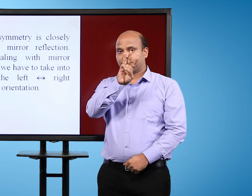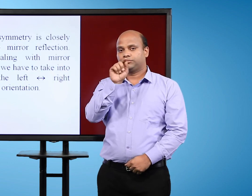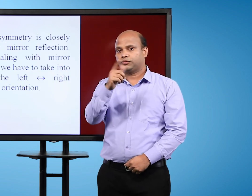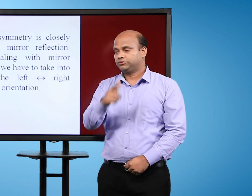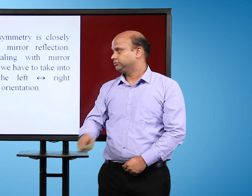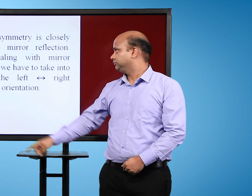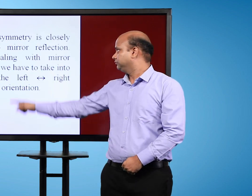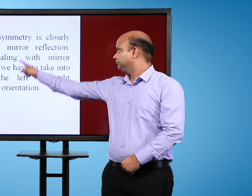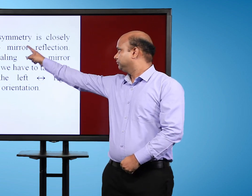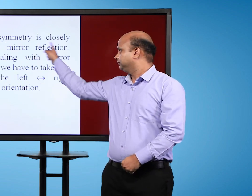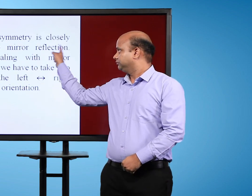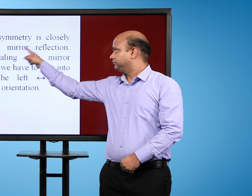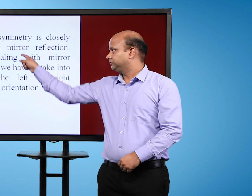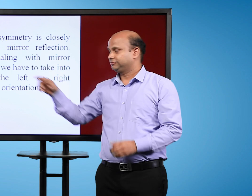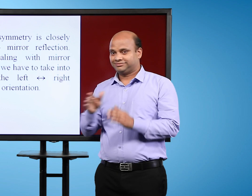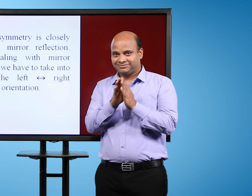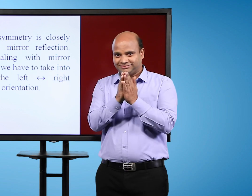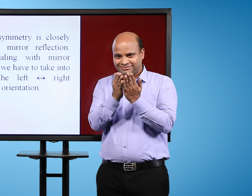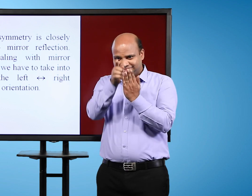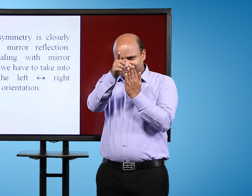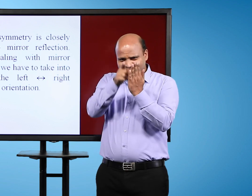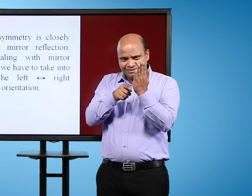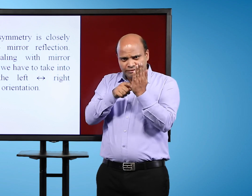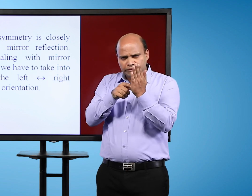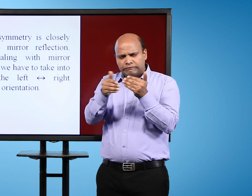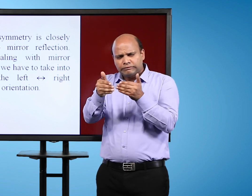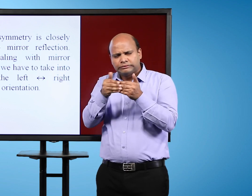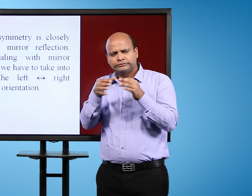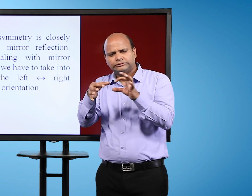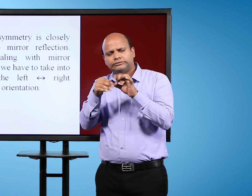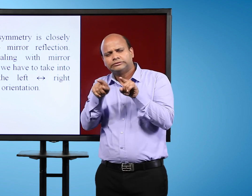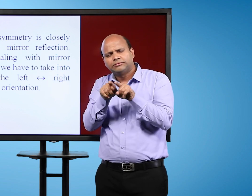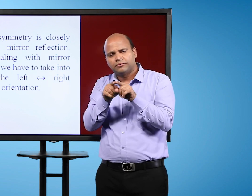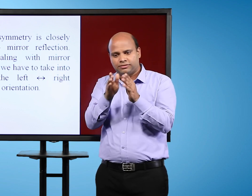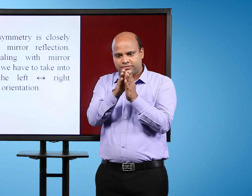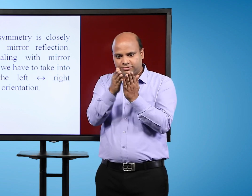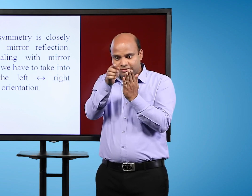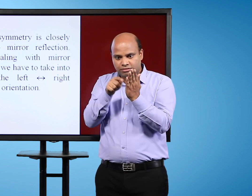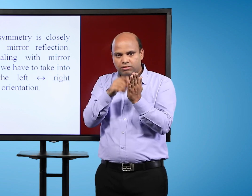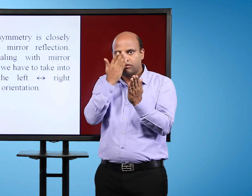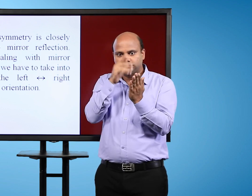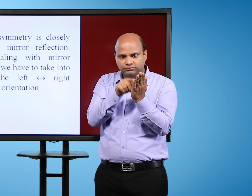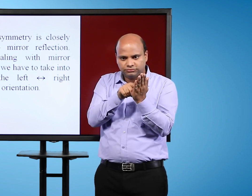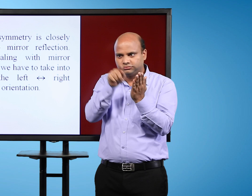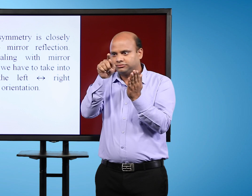3. The line symmetry is closely related to mirror reflection.